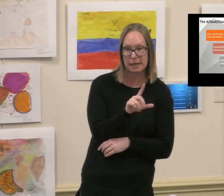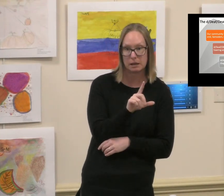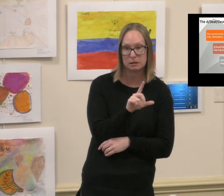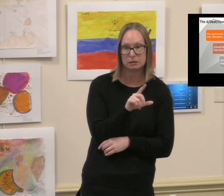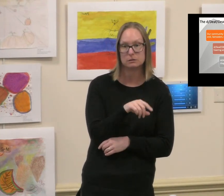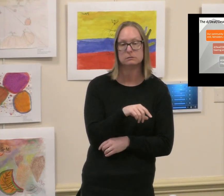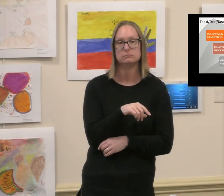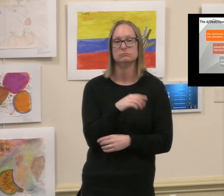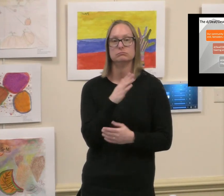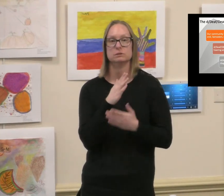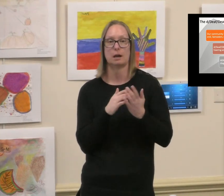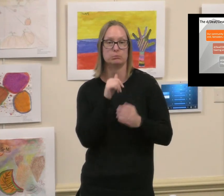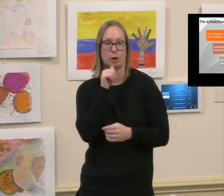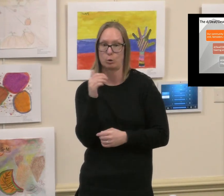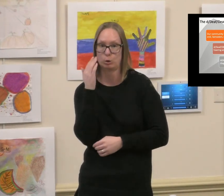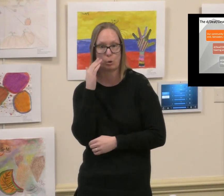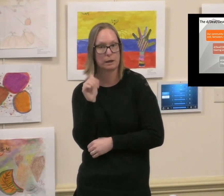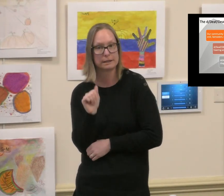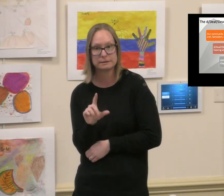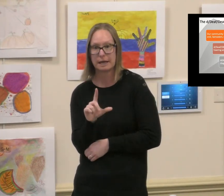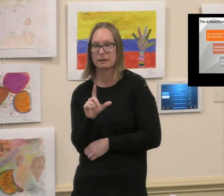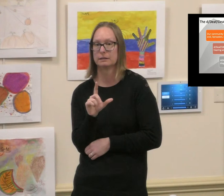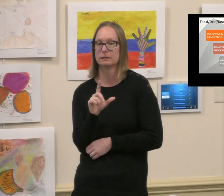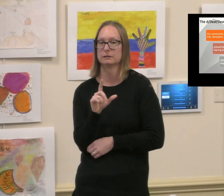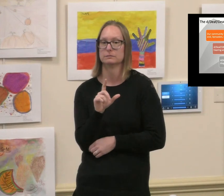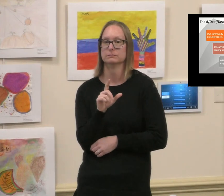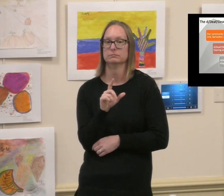Some deaf people know ASL or American Sign Language and some don't.